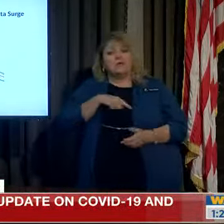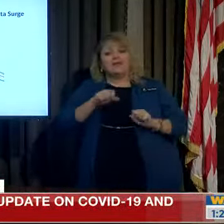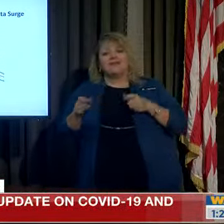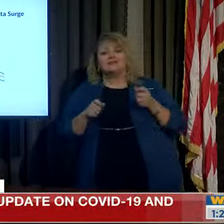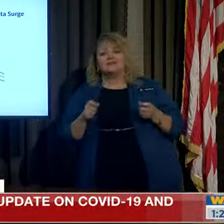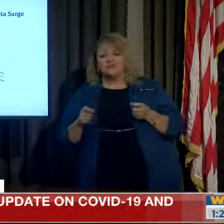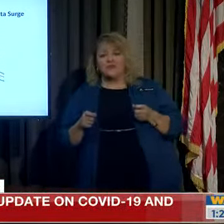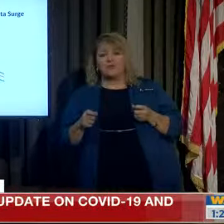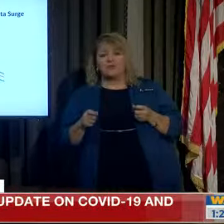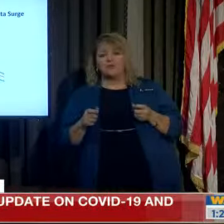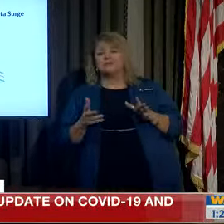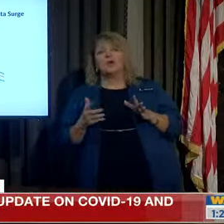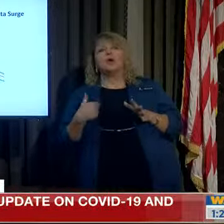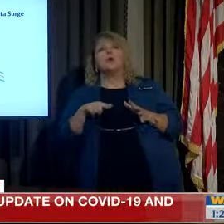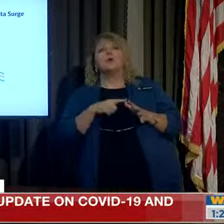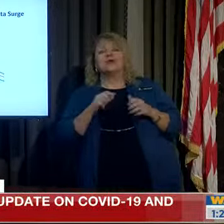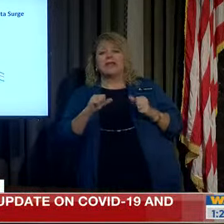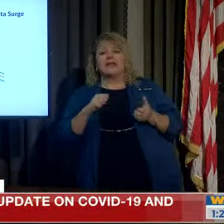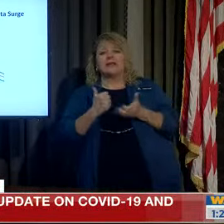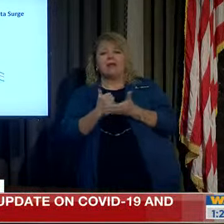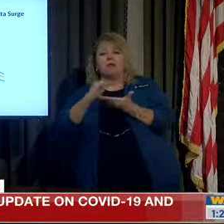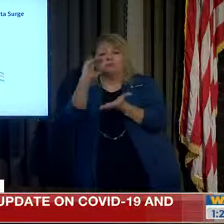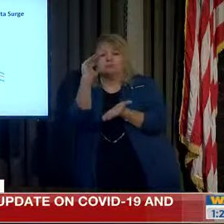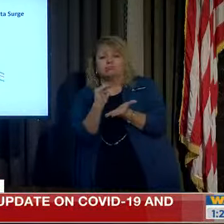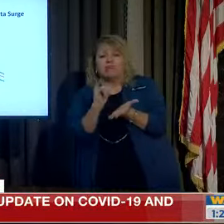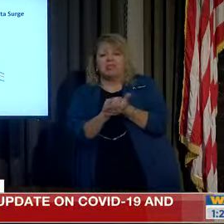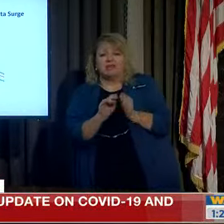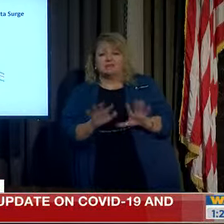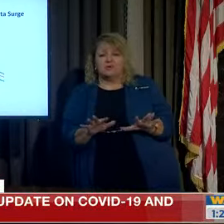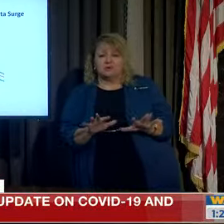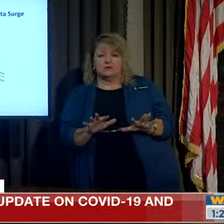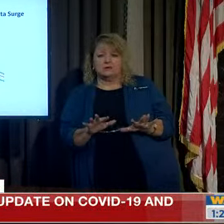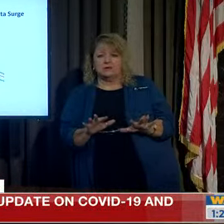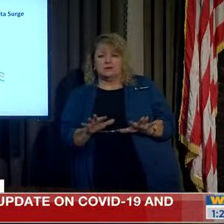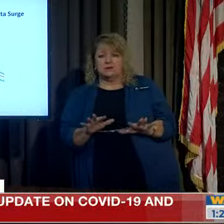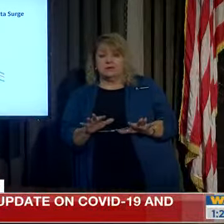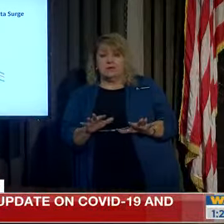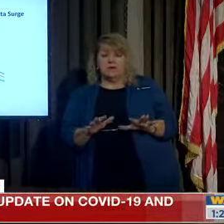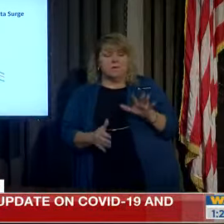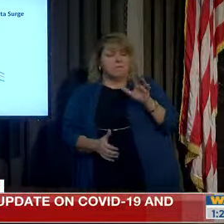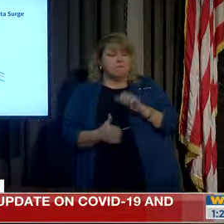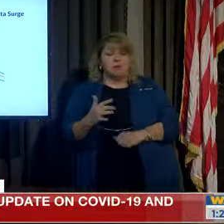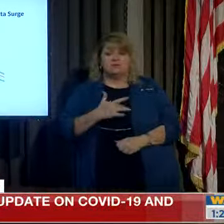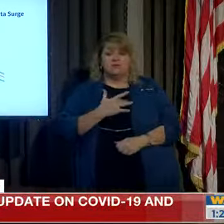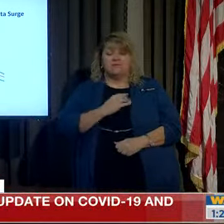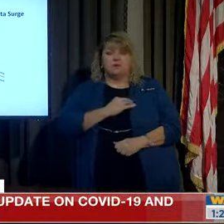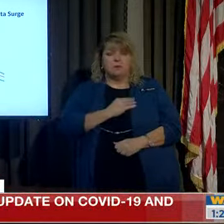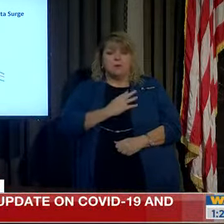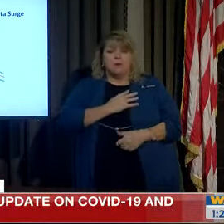do a lot to mitigate that spread. One of the things that has been most encouraging to me is when we look at